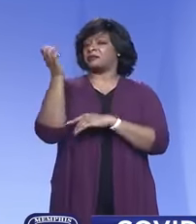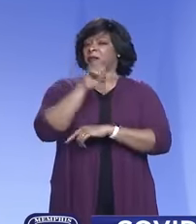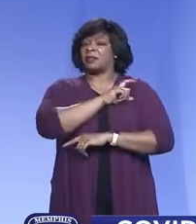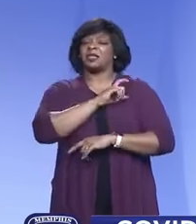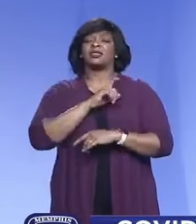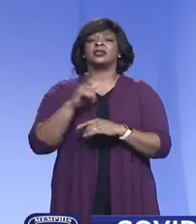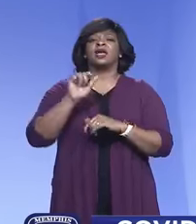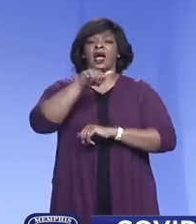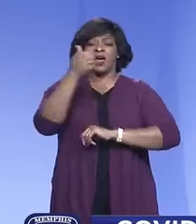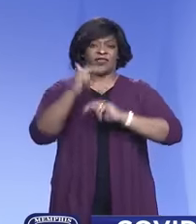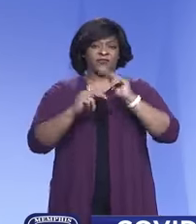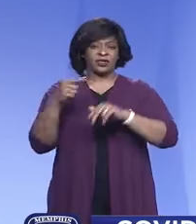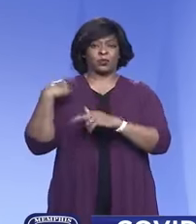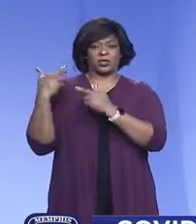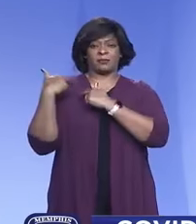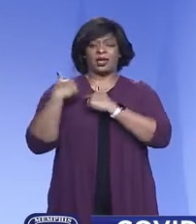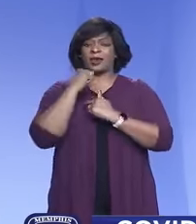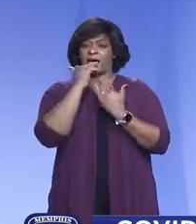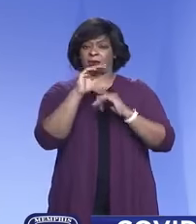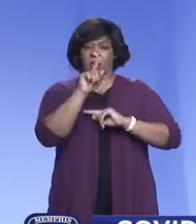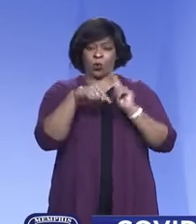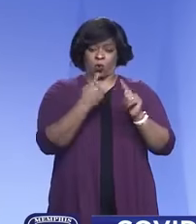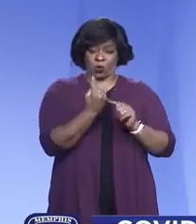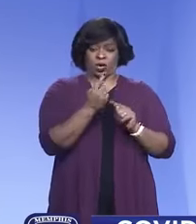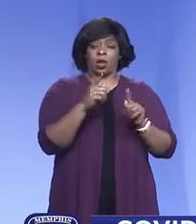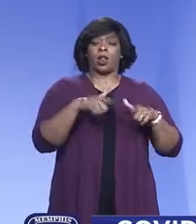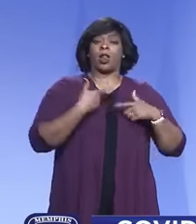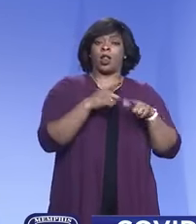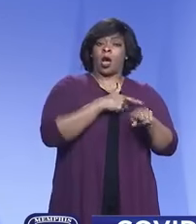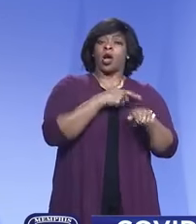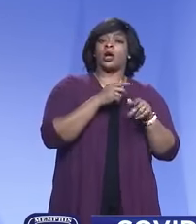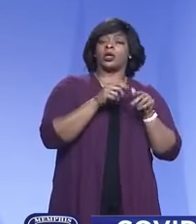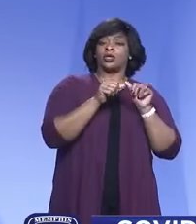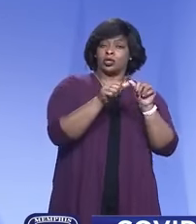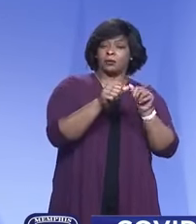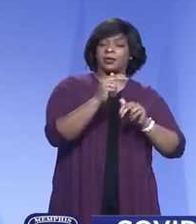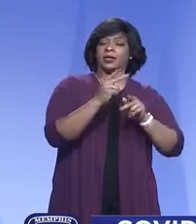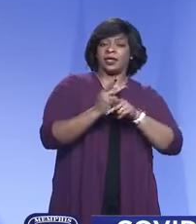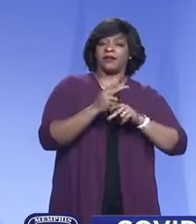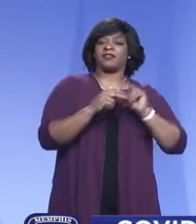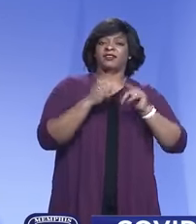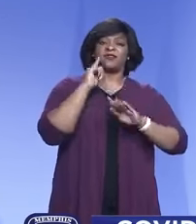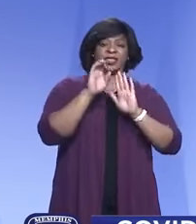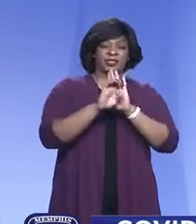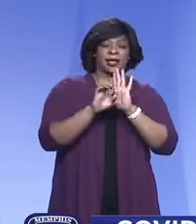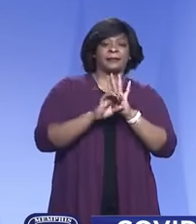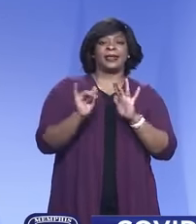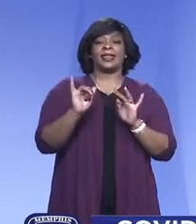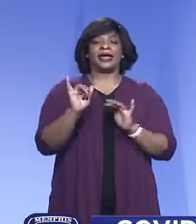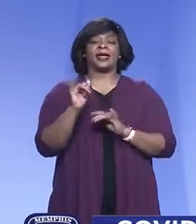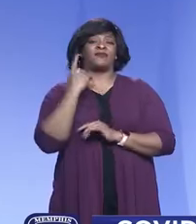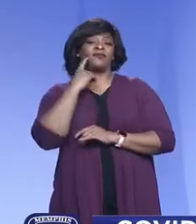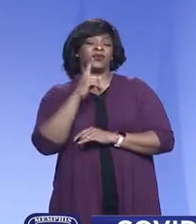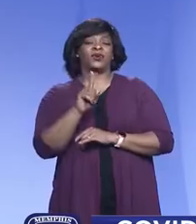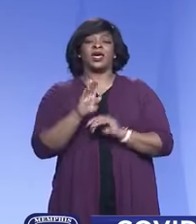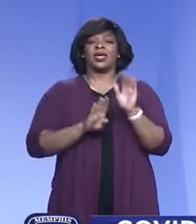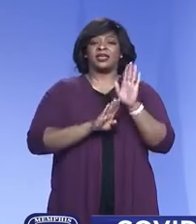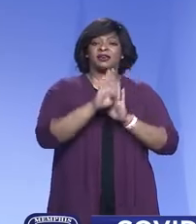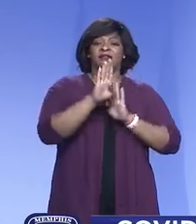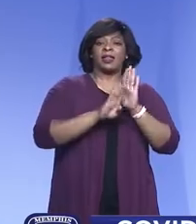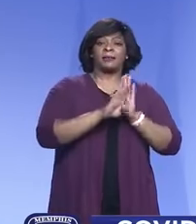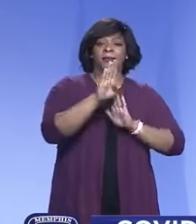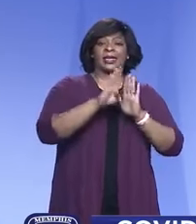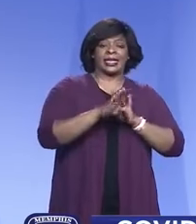for some other facilities, not limited to long-term care facilities, such as facilities for the